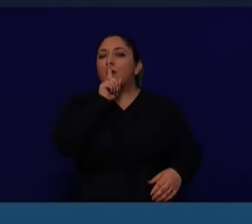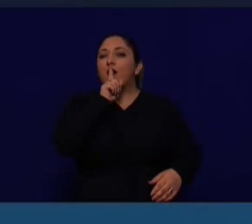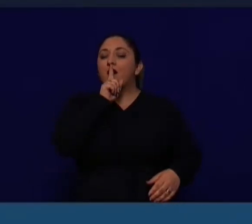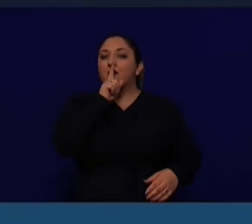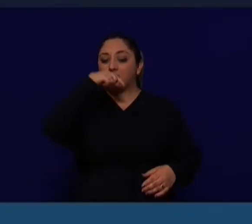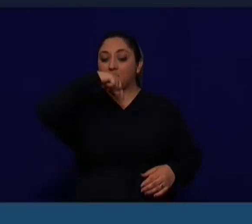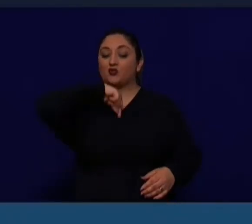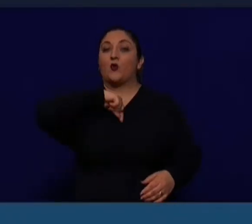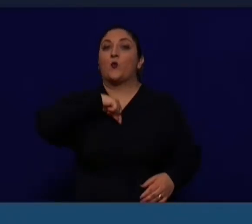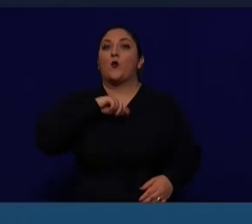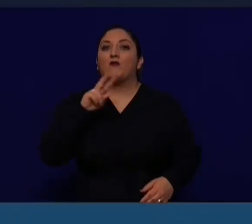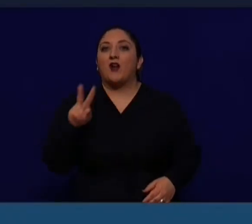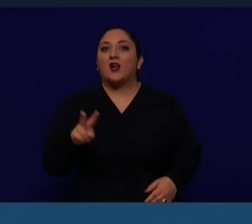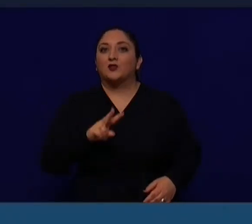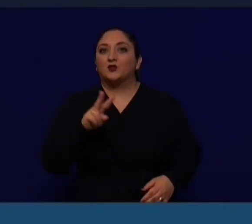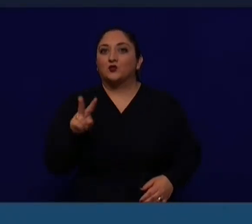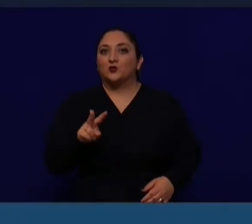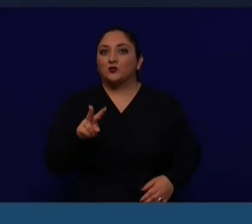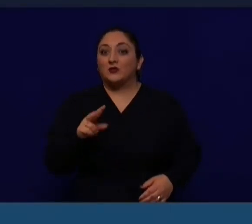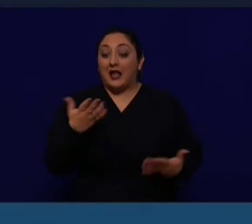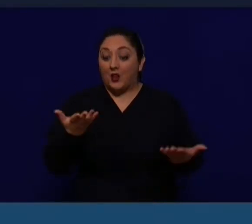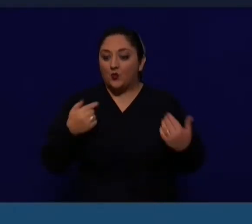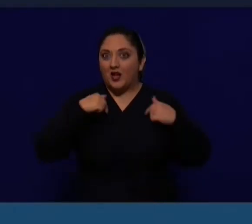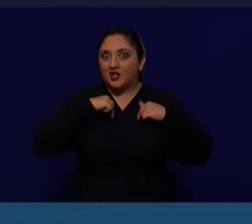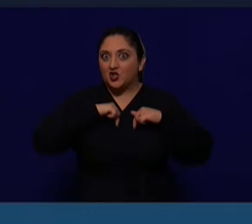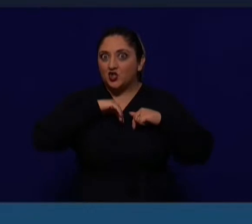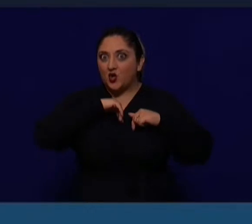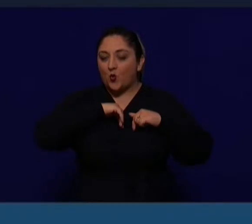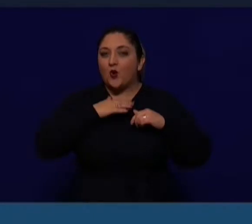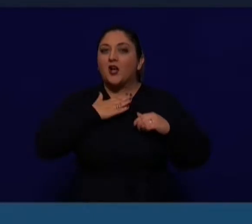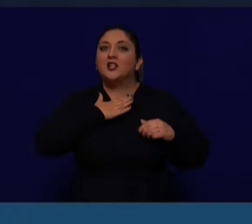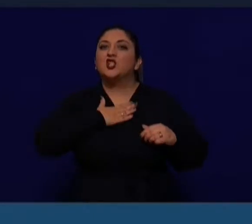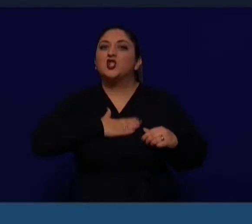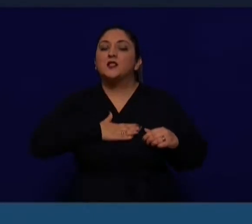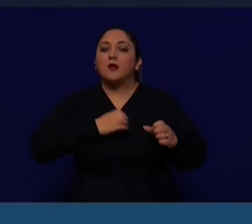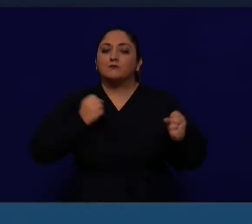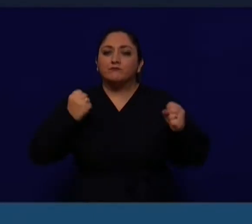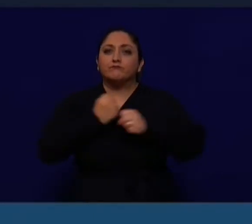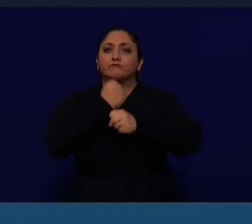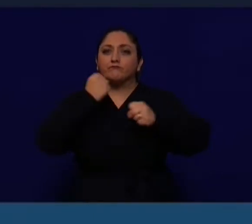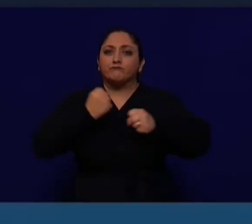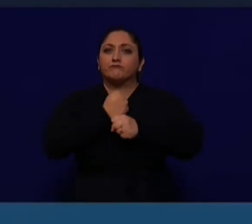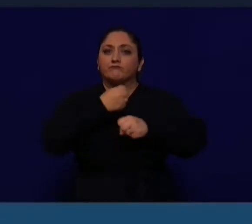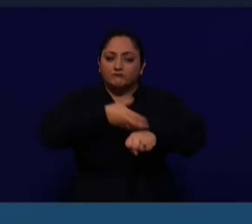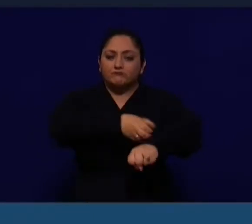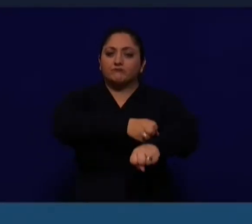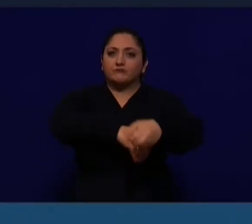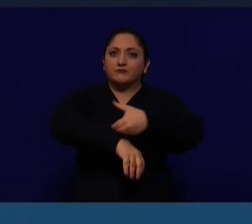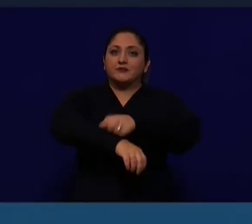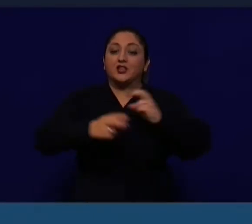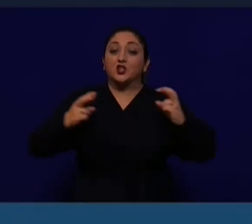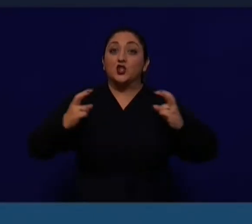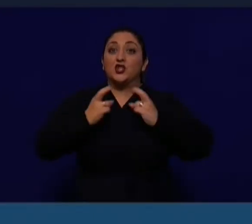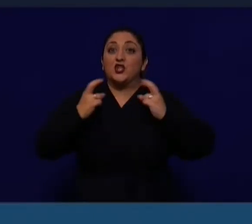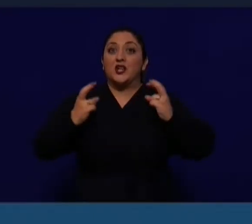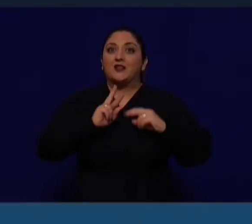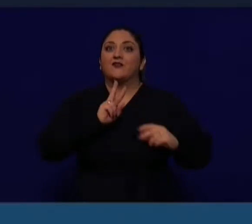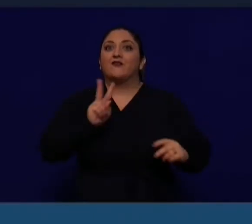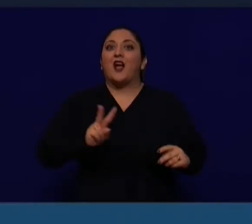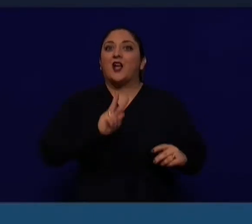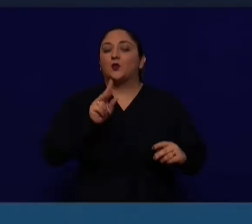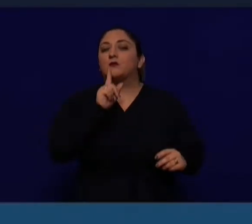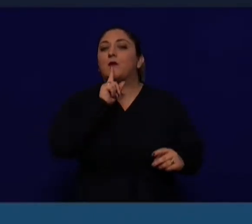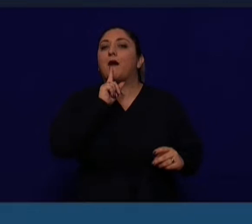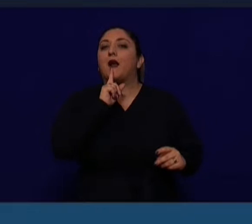jkun qiegħed jagħmel ir-reaction tiegħu. U dawn is-side effect li nkun qegħdin naraw hija xi ħaġa li hija normali li inti l-ġisem tagħna jkun